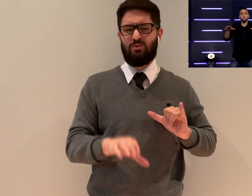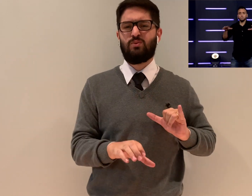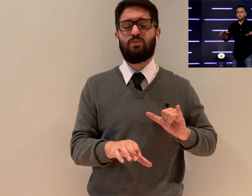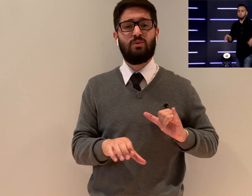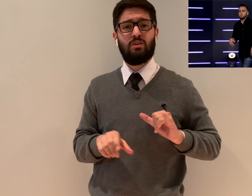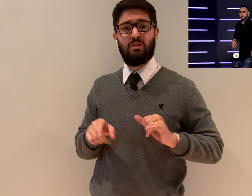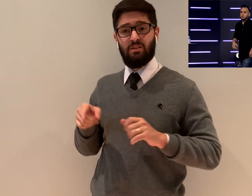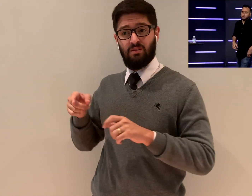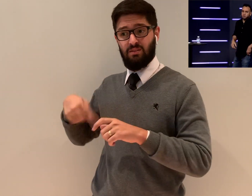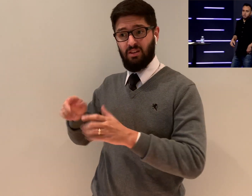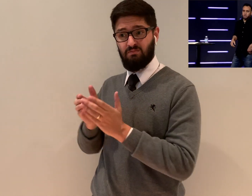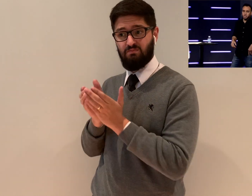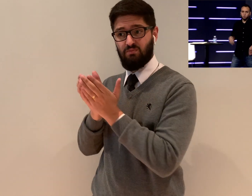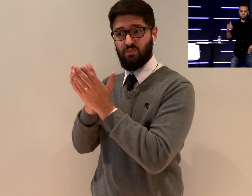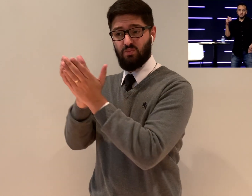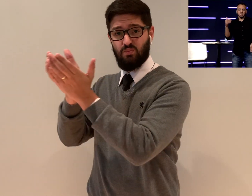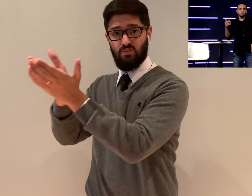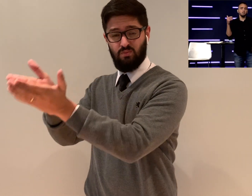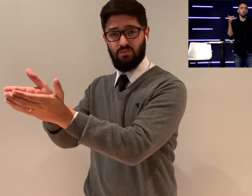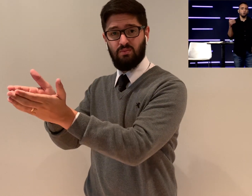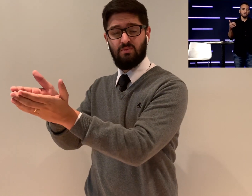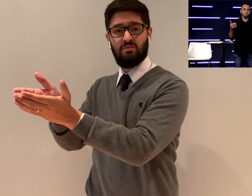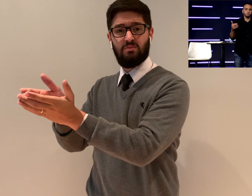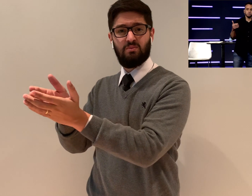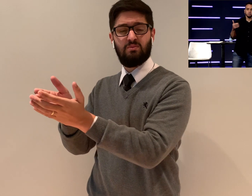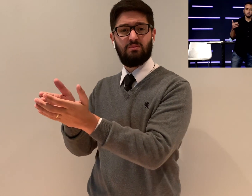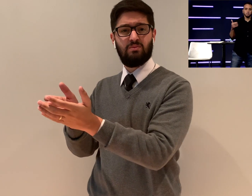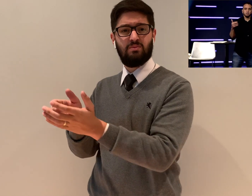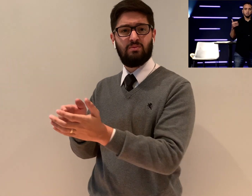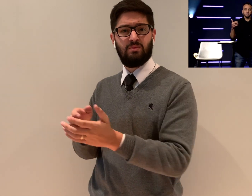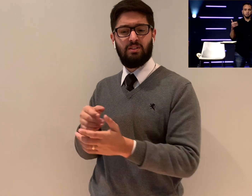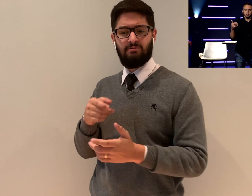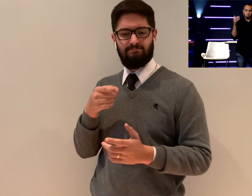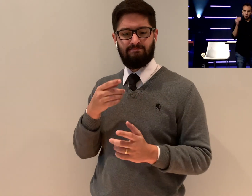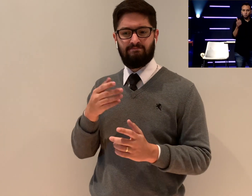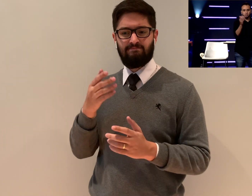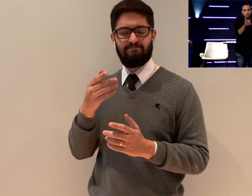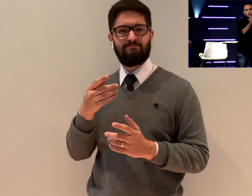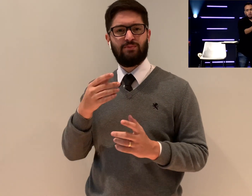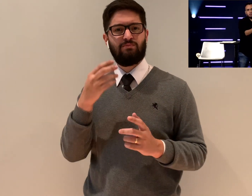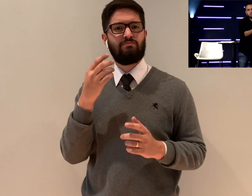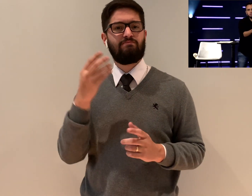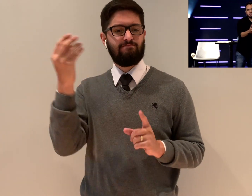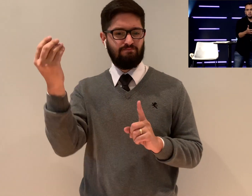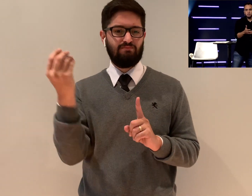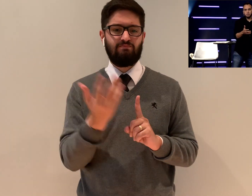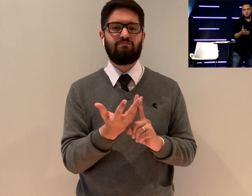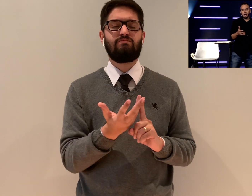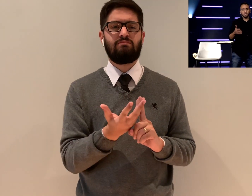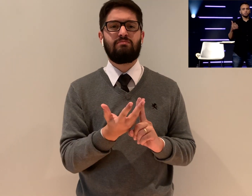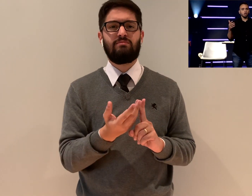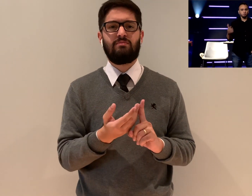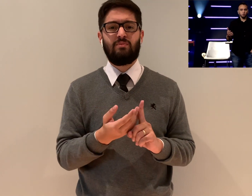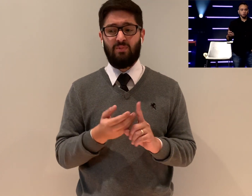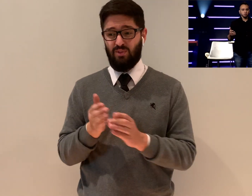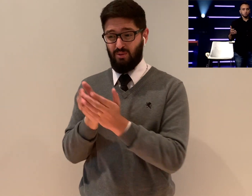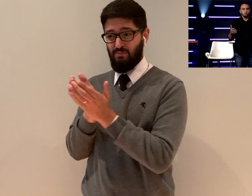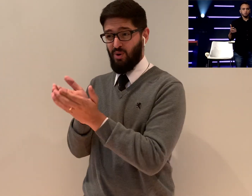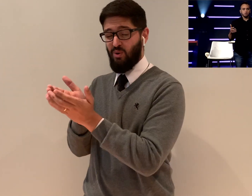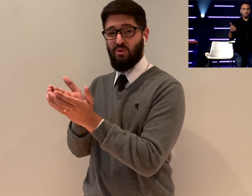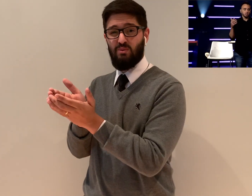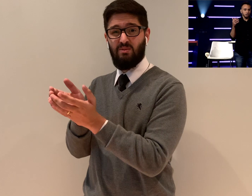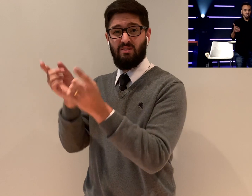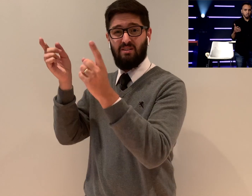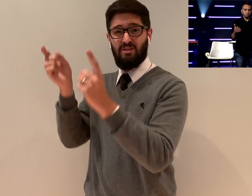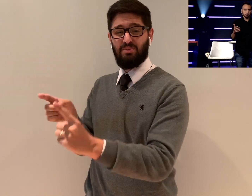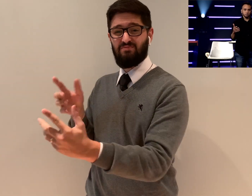they were in the ship, he would receive the notice that the boat that they were in had suffered